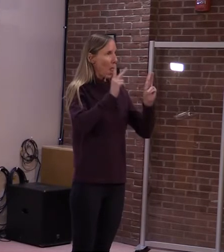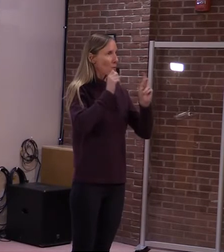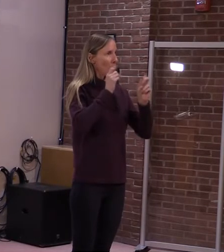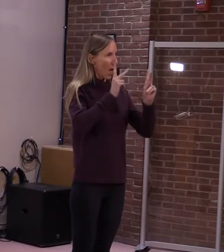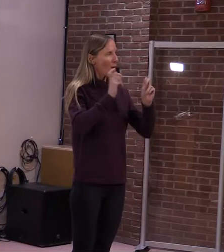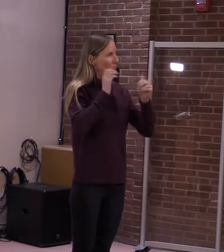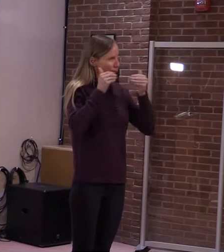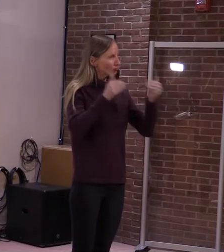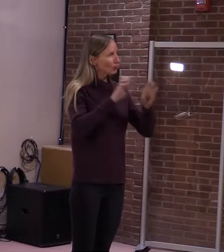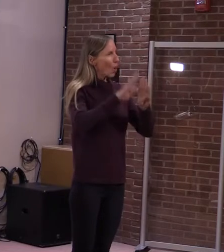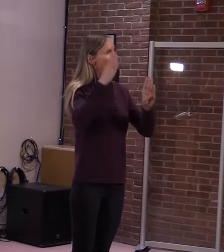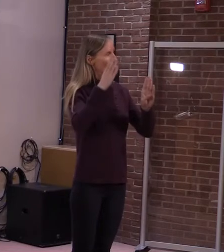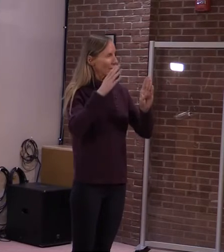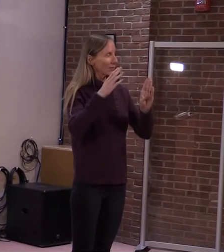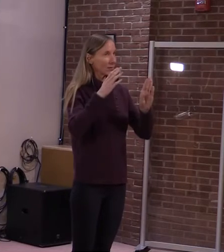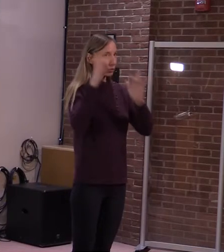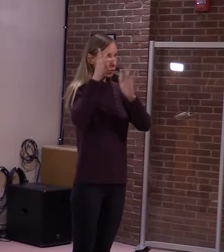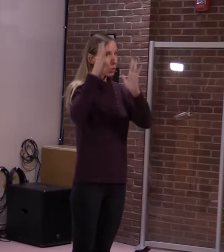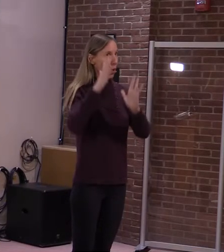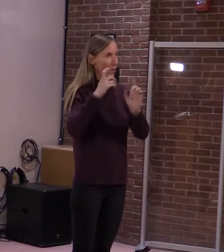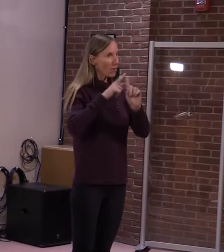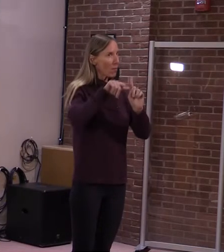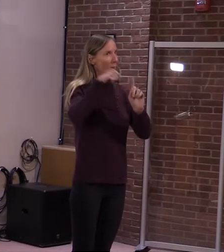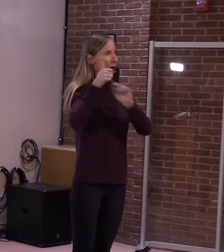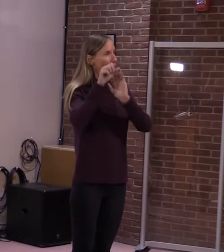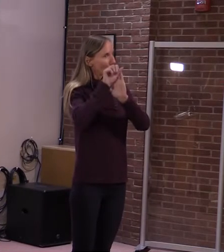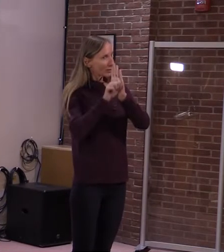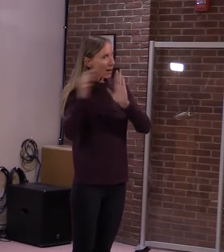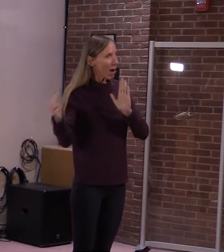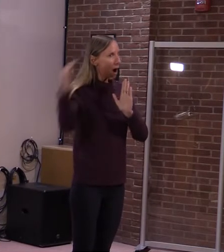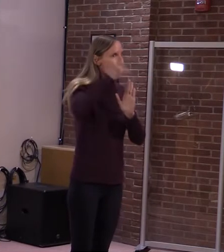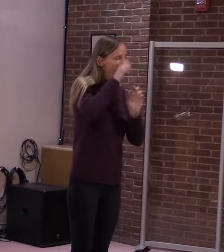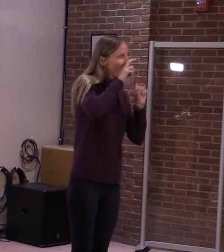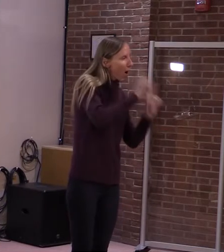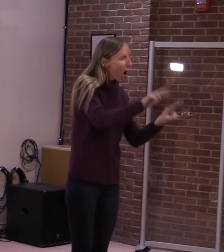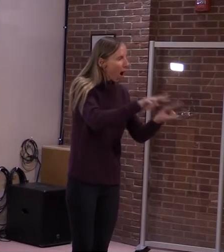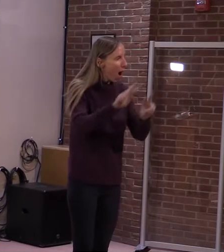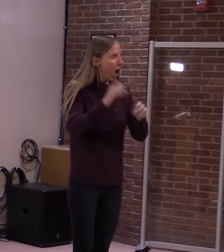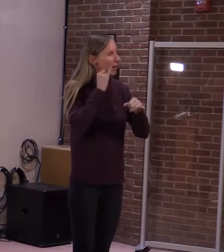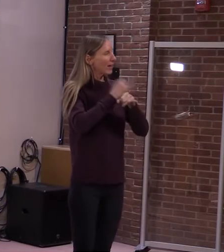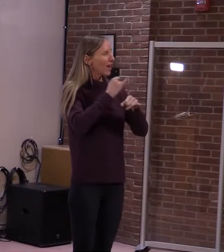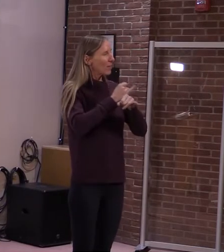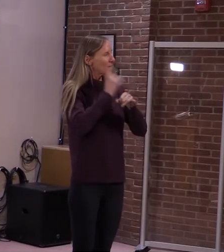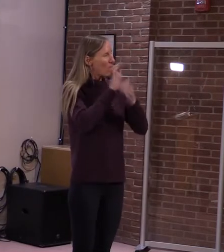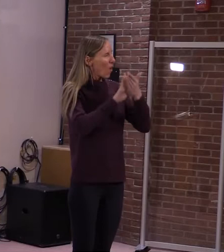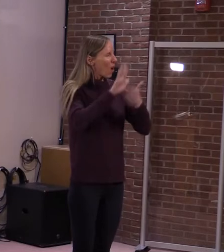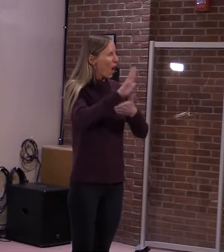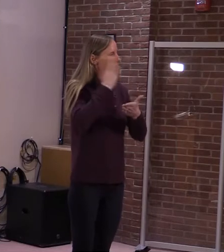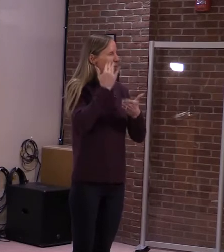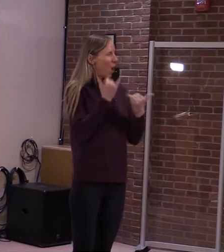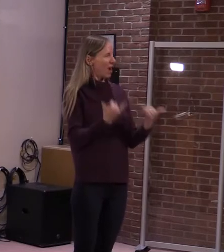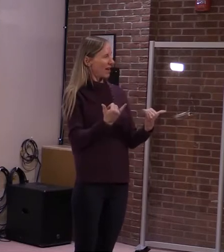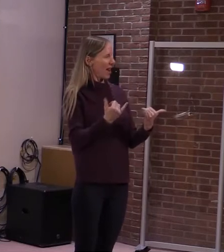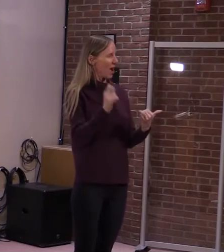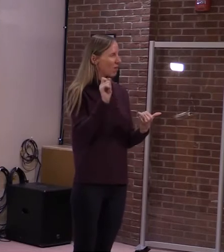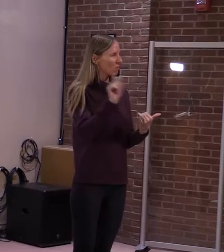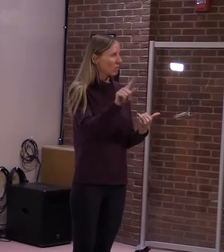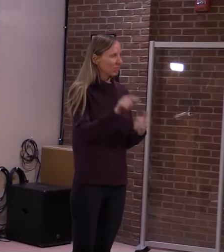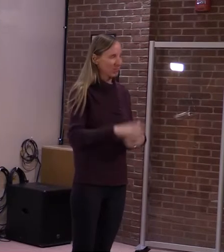to have people, especially potentially out-of-staters, on campus visiting the facility?